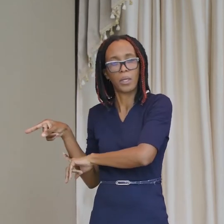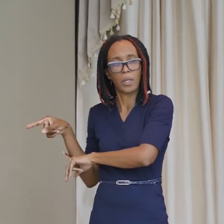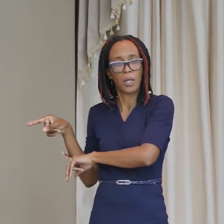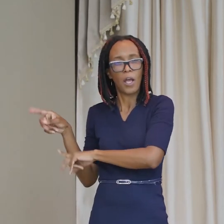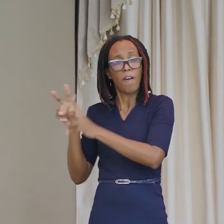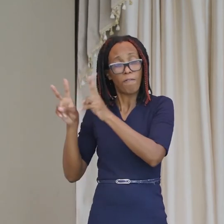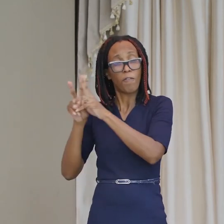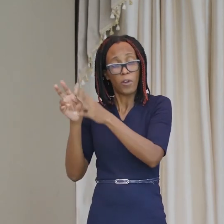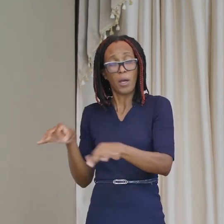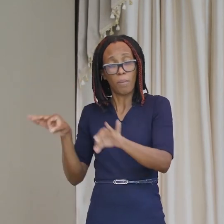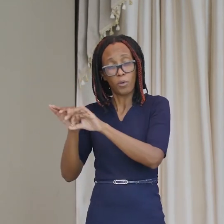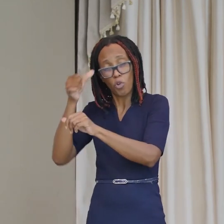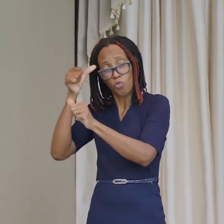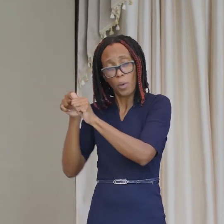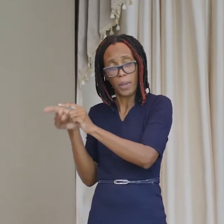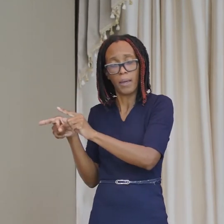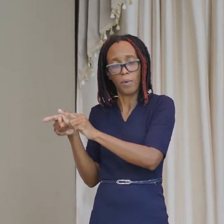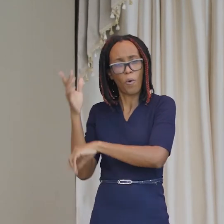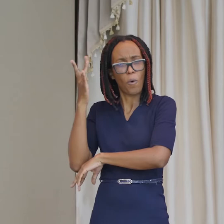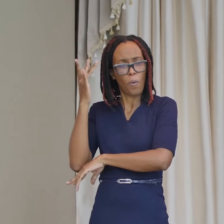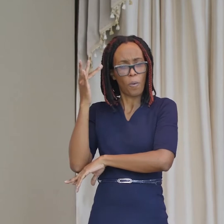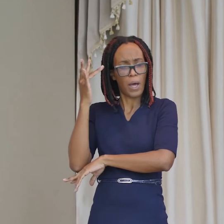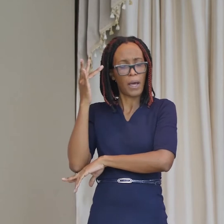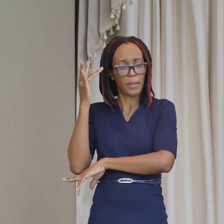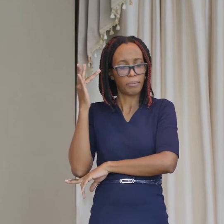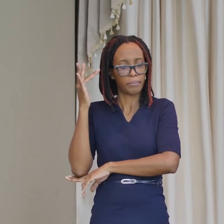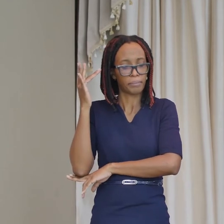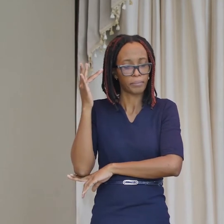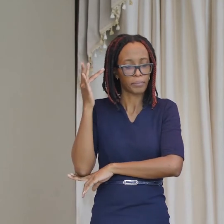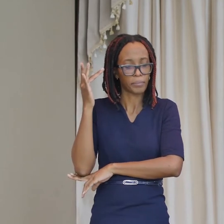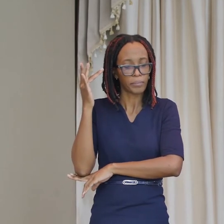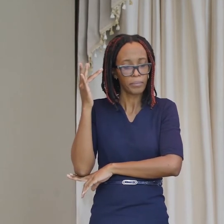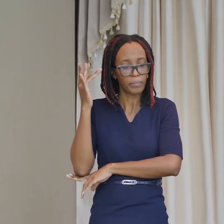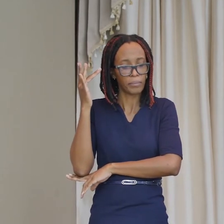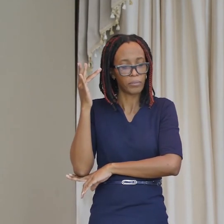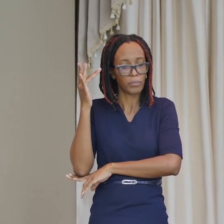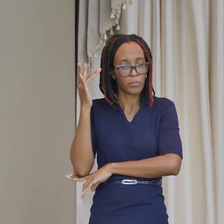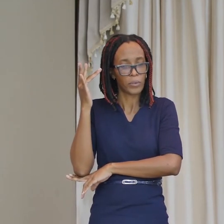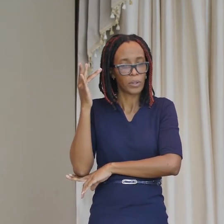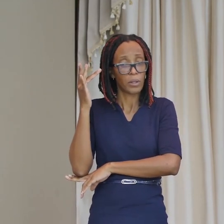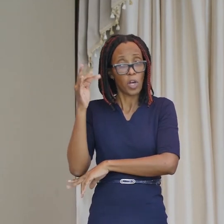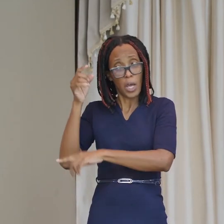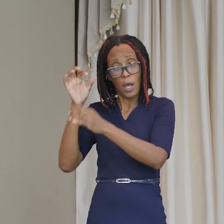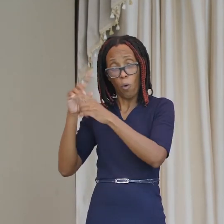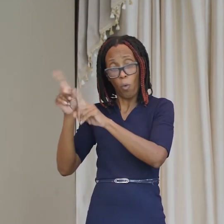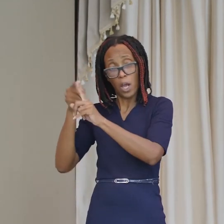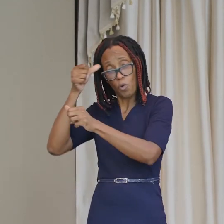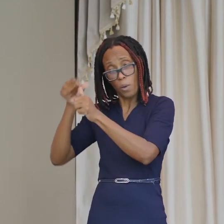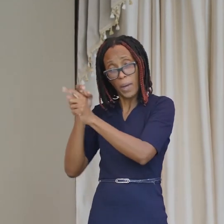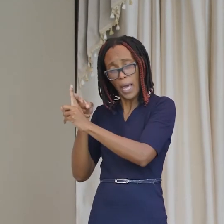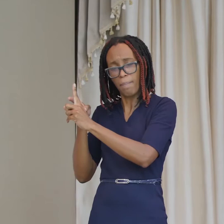Stevenson Smith Baden-Powell, BP as he is so fondly called, refresh you so that you